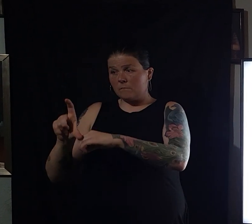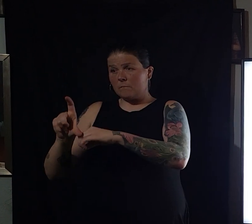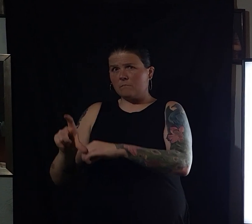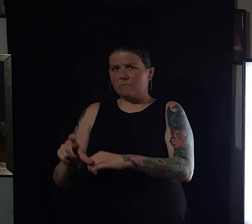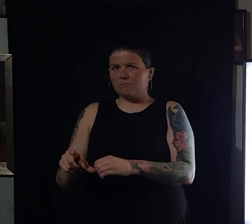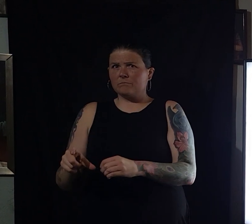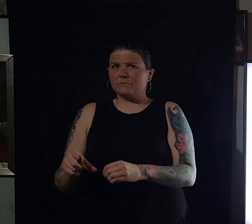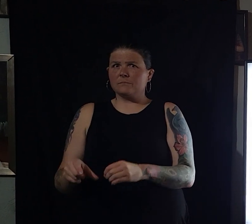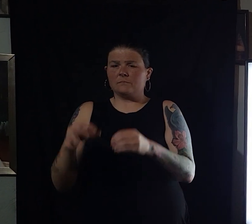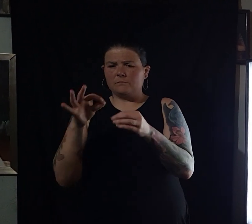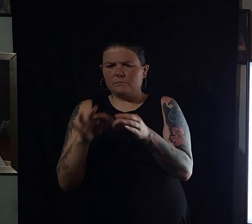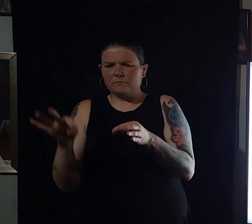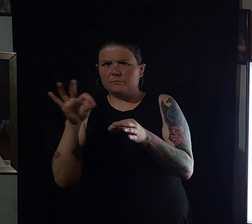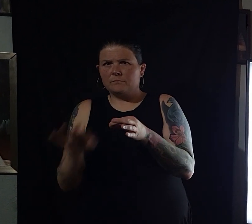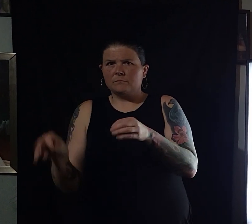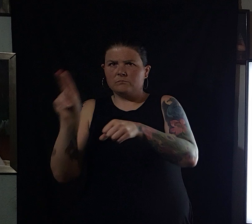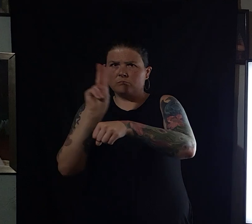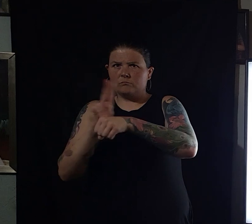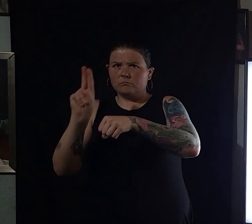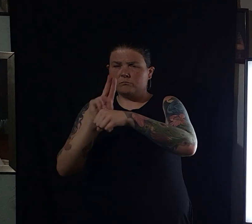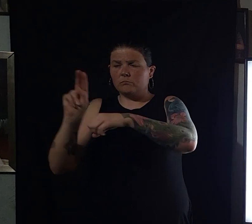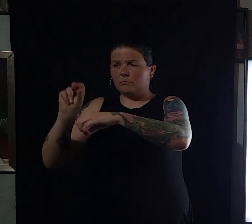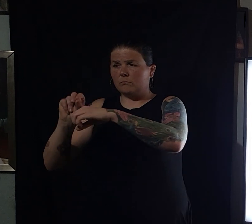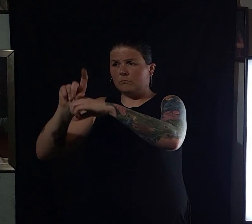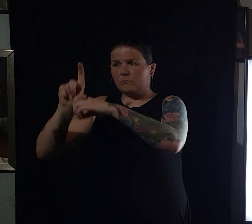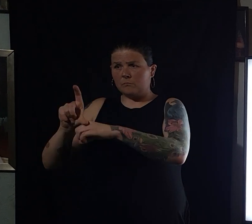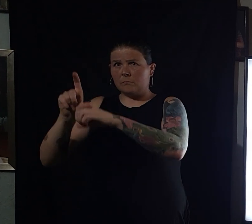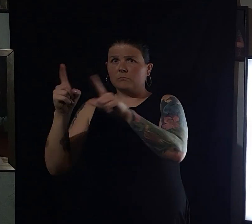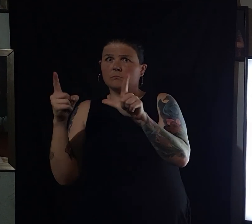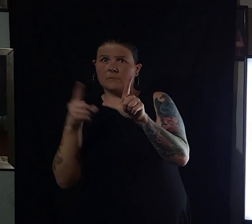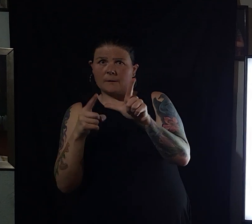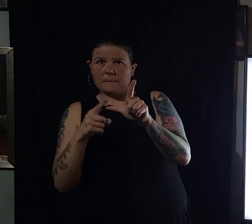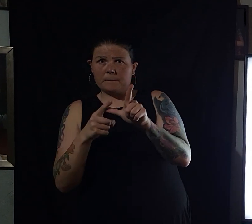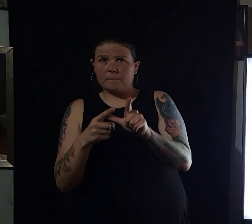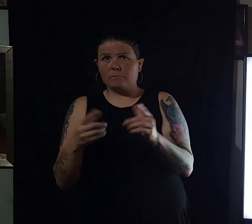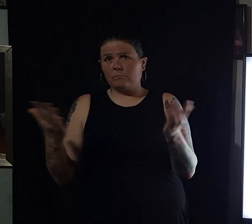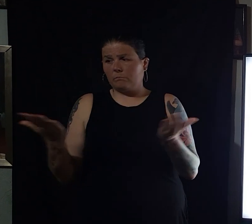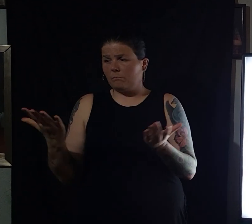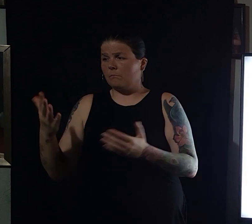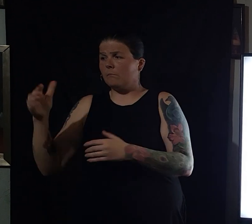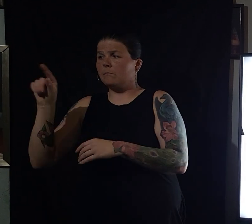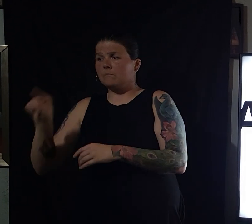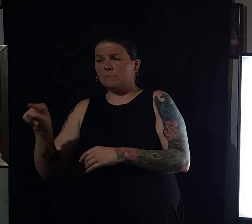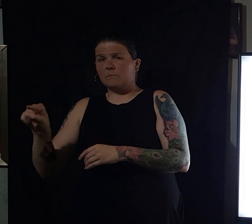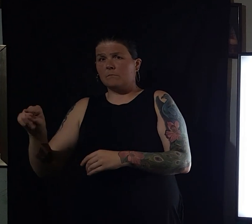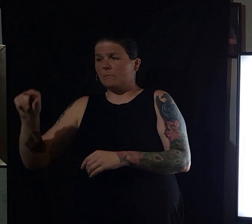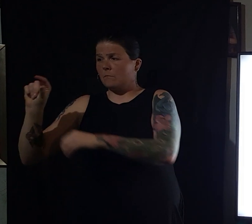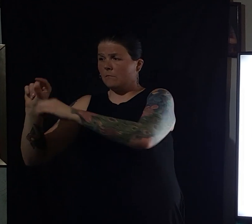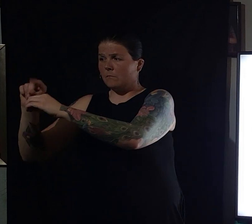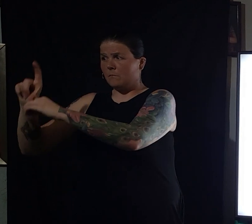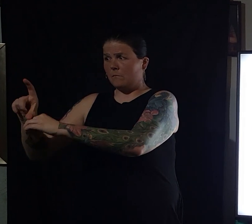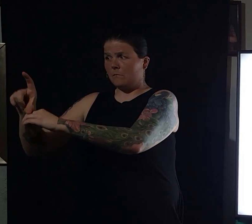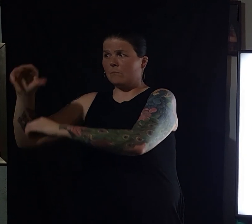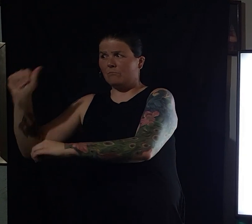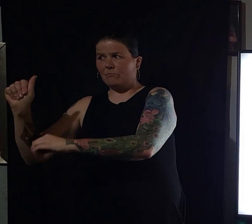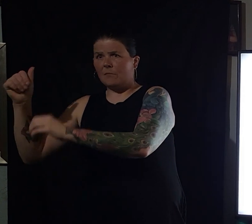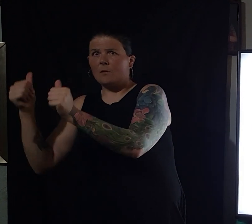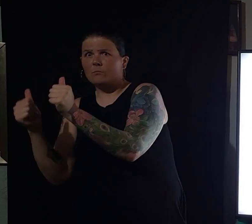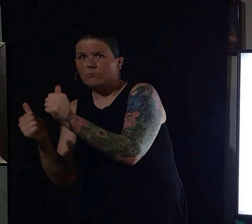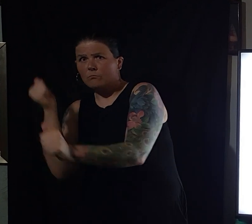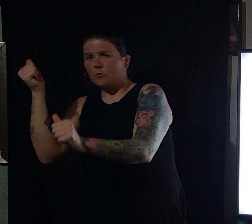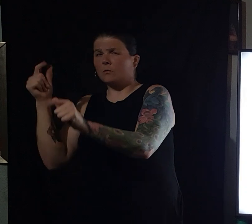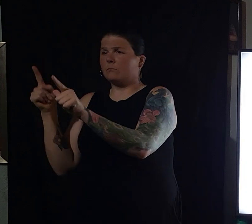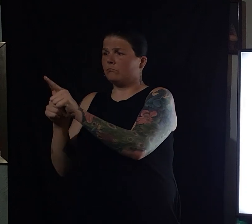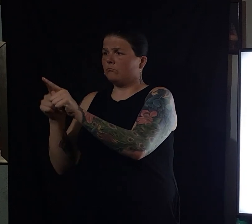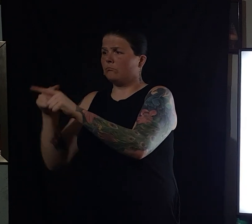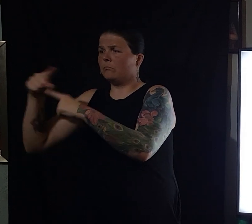Capitalization is simple. It's using capital letters. Here is a capital A. Most of the letters we